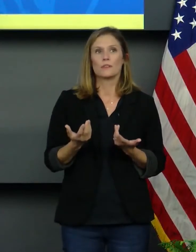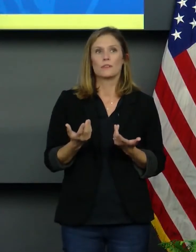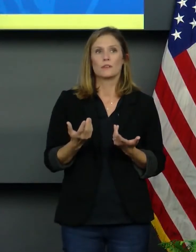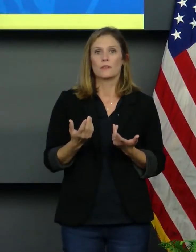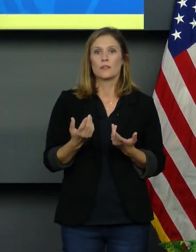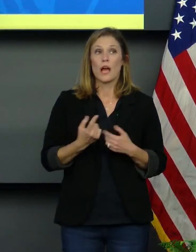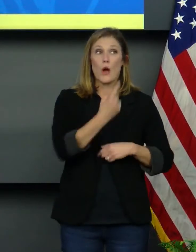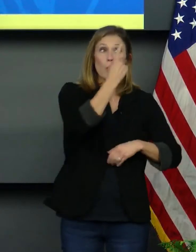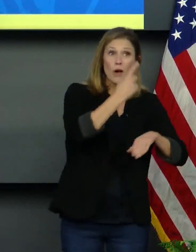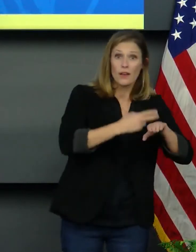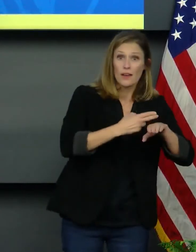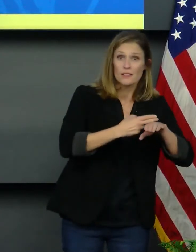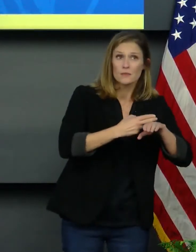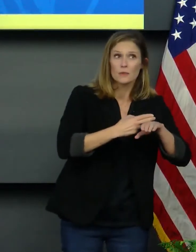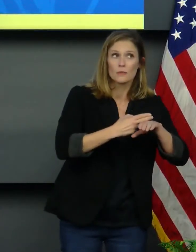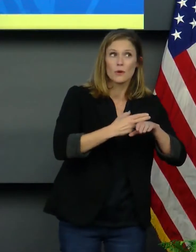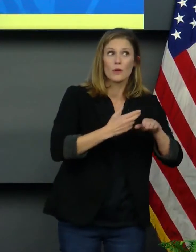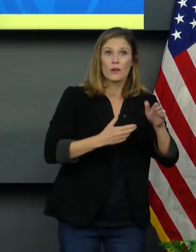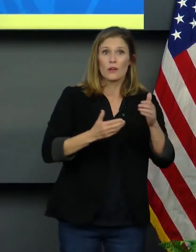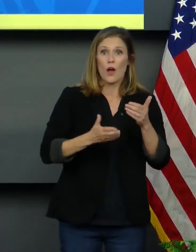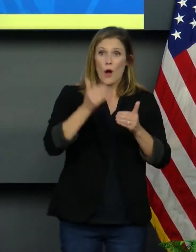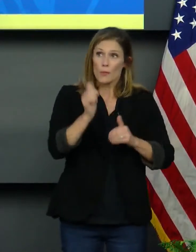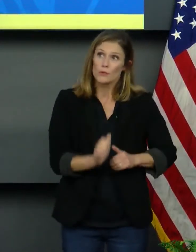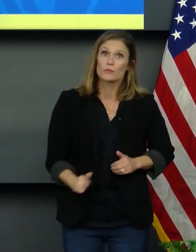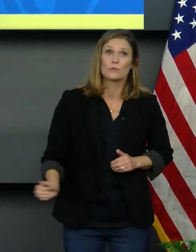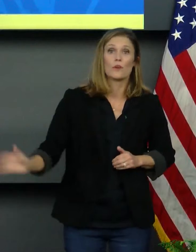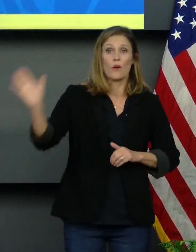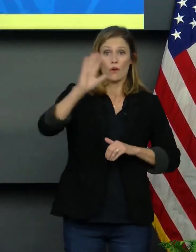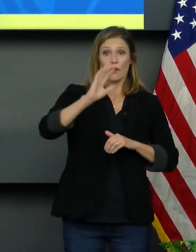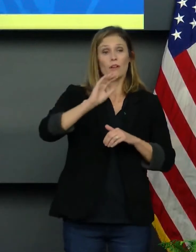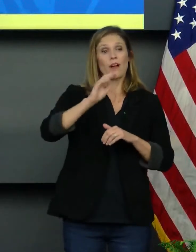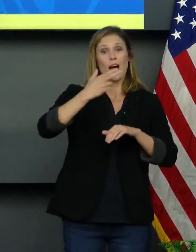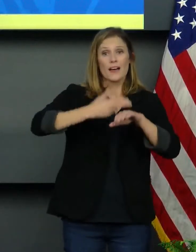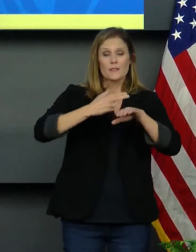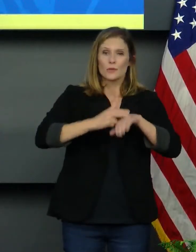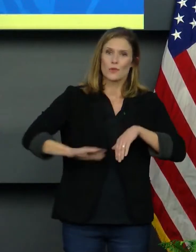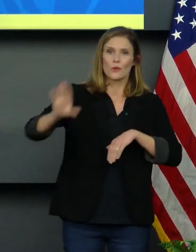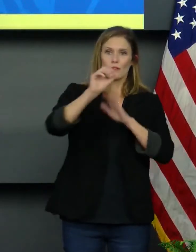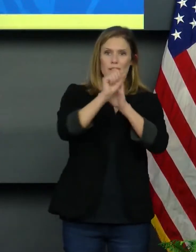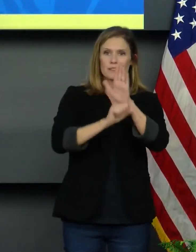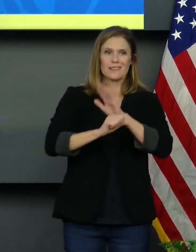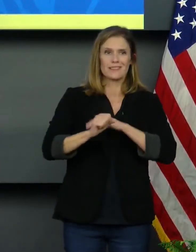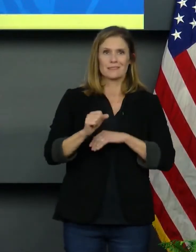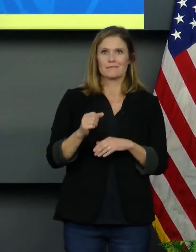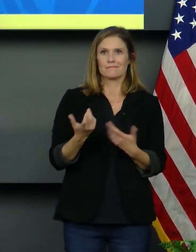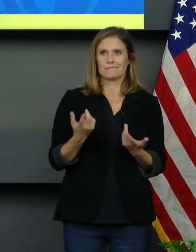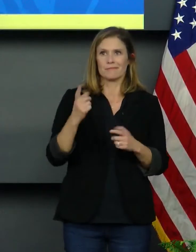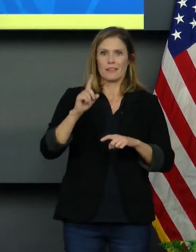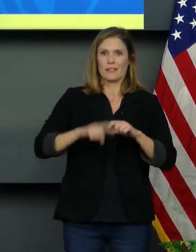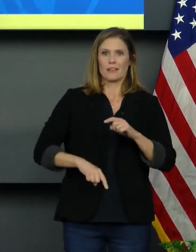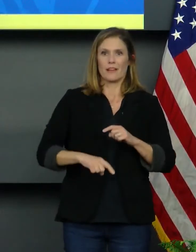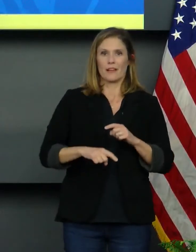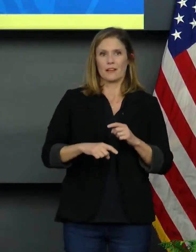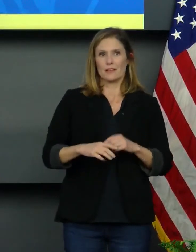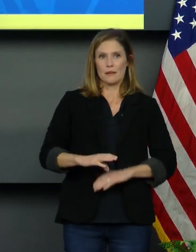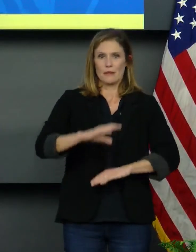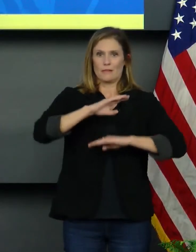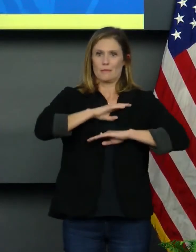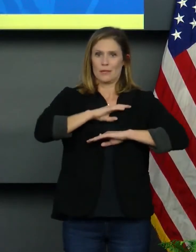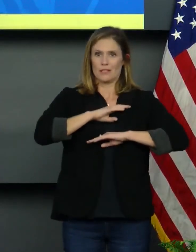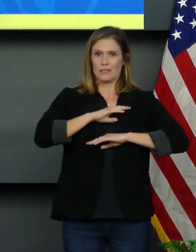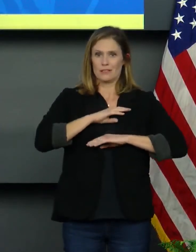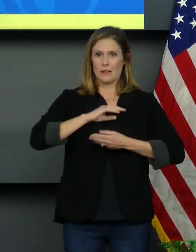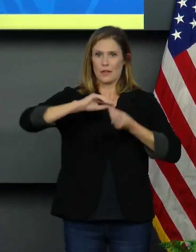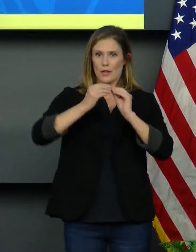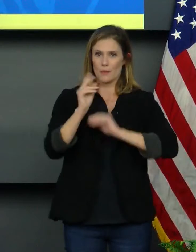not one hospital, but almost every hospital in the state is at a point where they simply can't meet the demand that comes